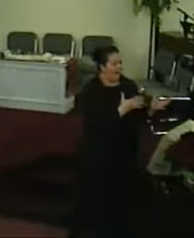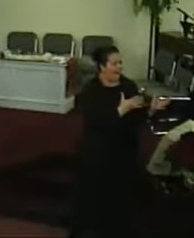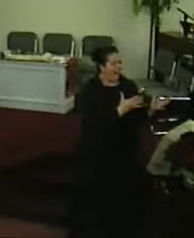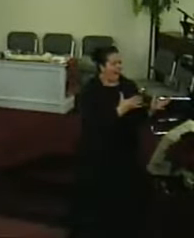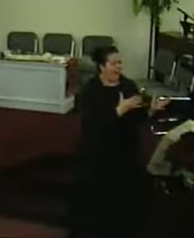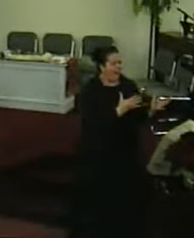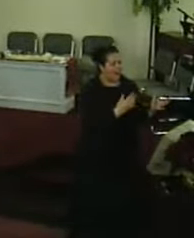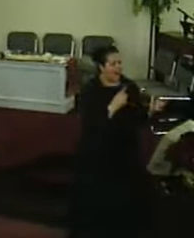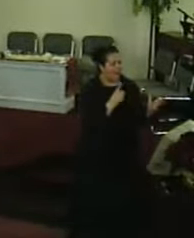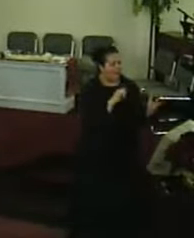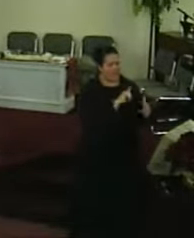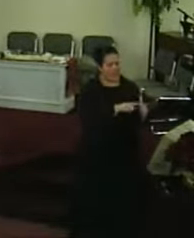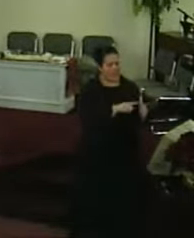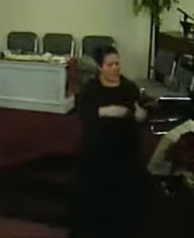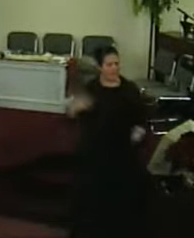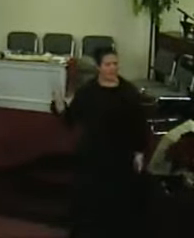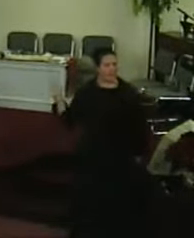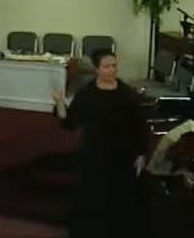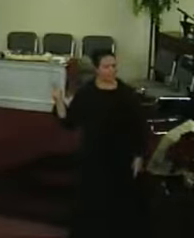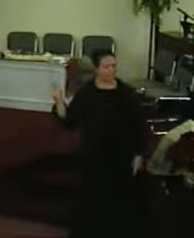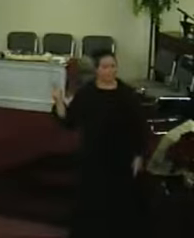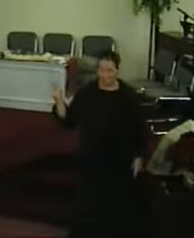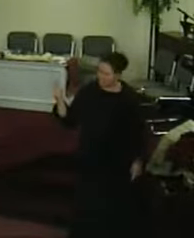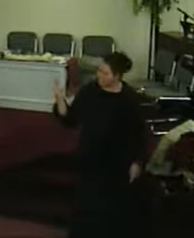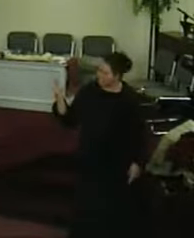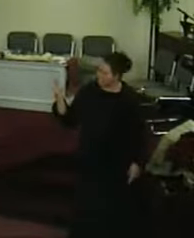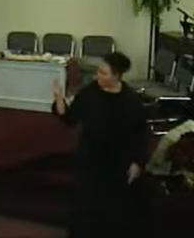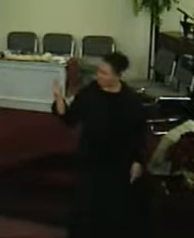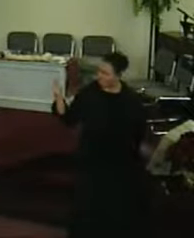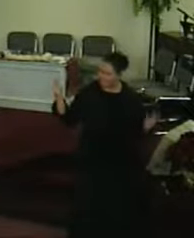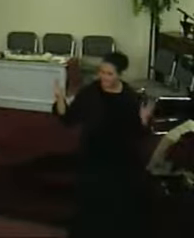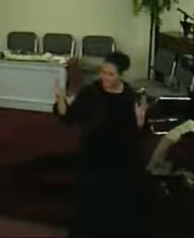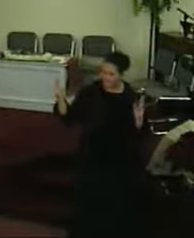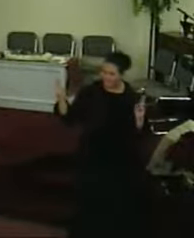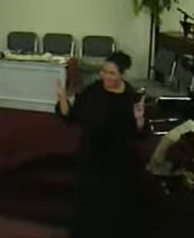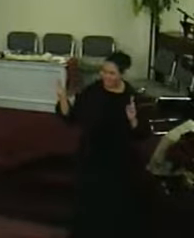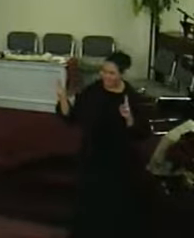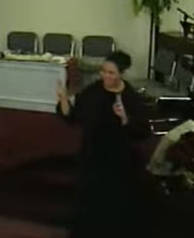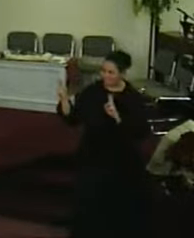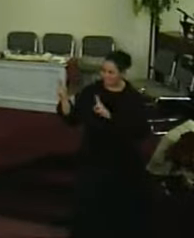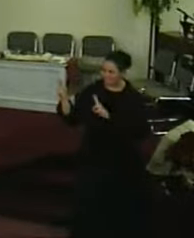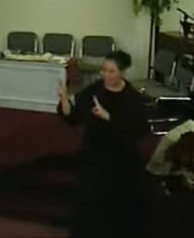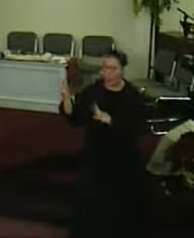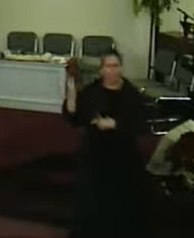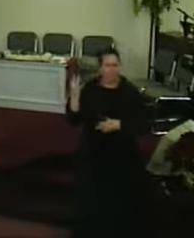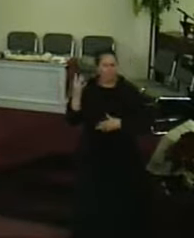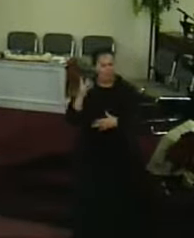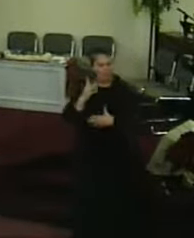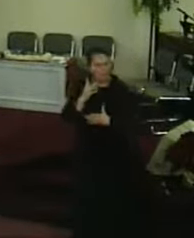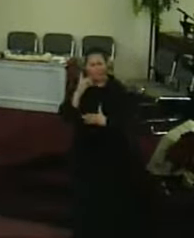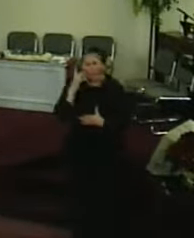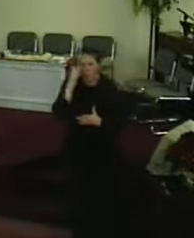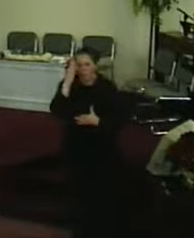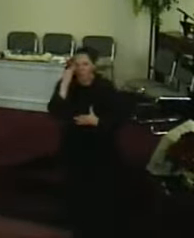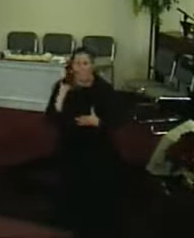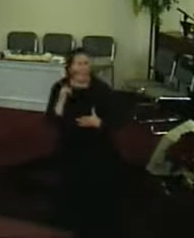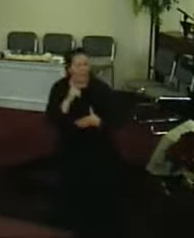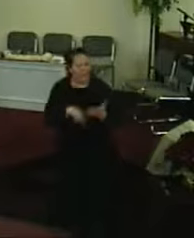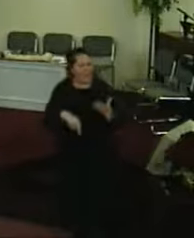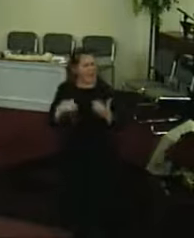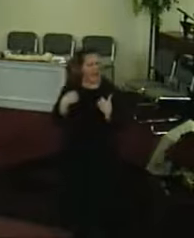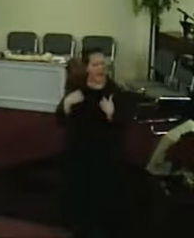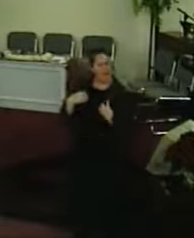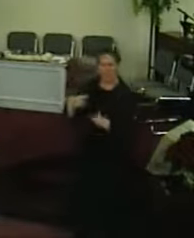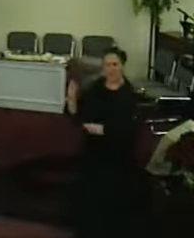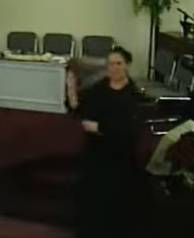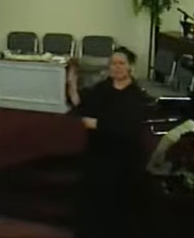got to looking at that old tree. What is it about that tree that we can't have of it? So that's the devil's job. The